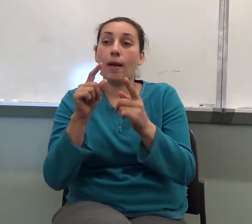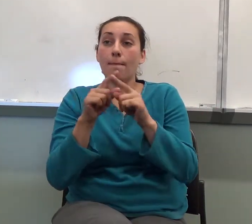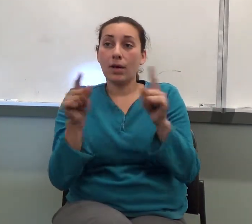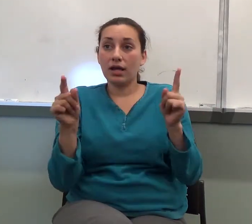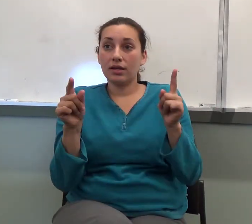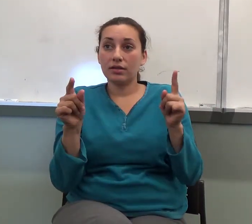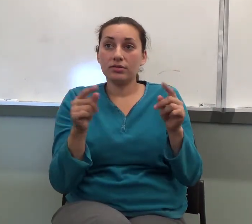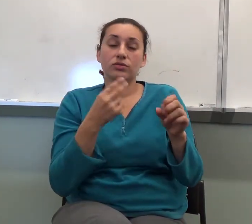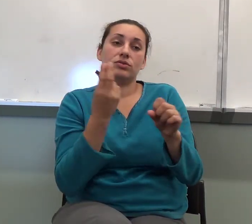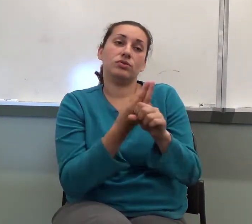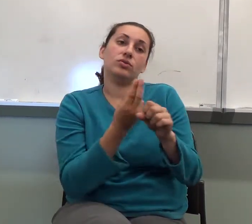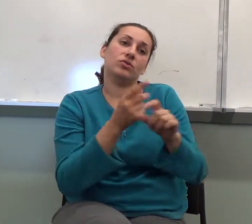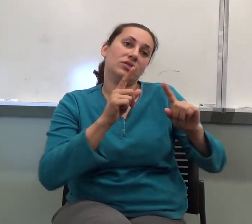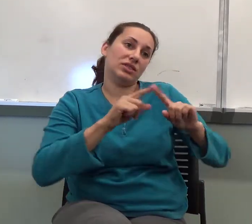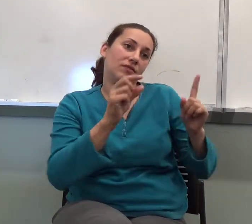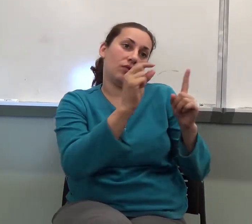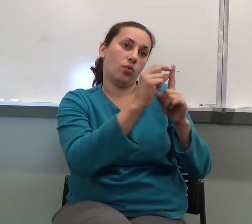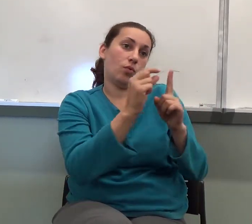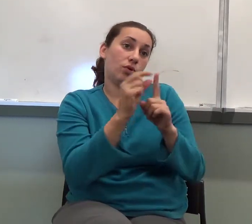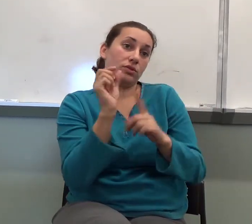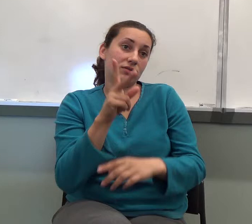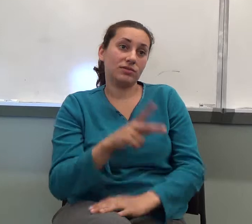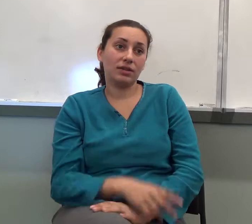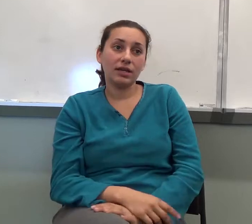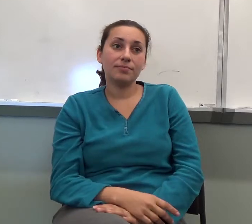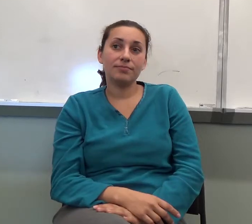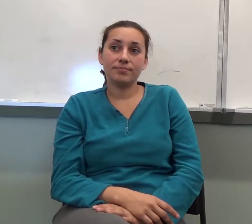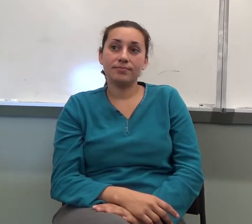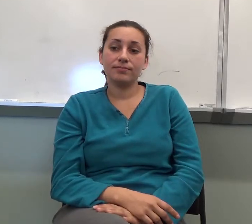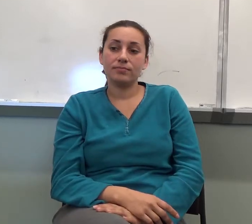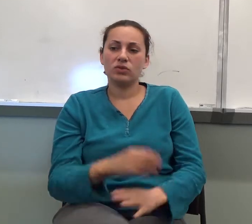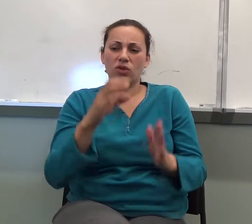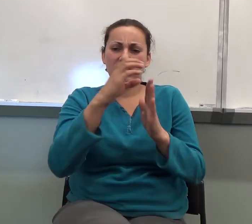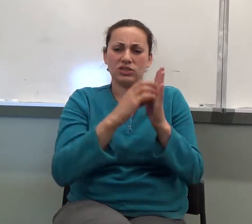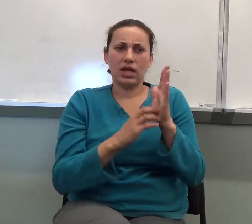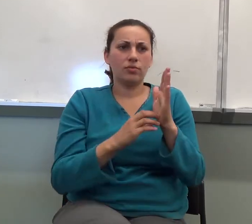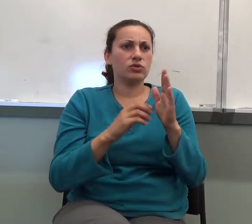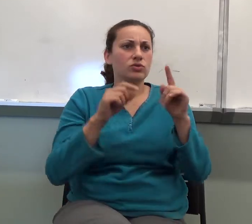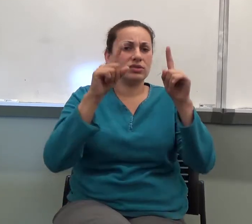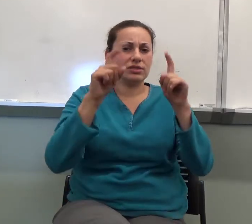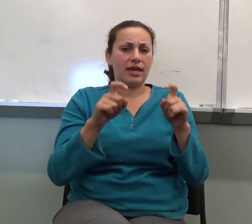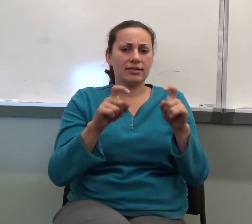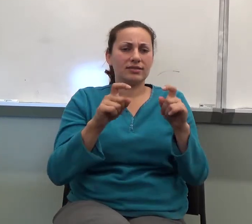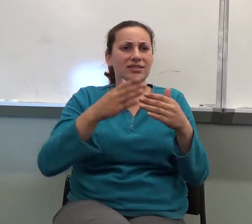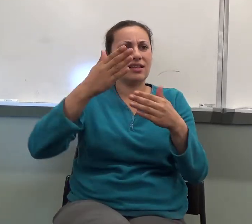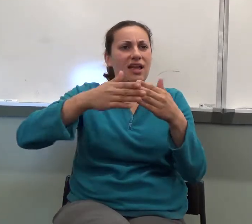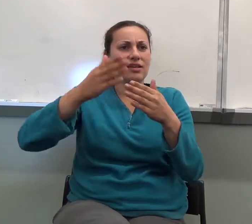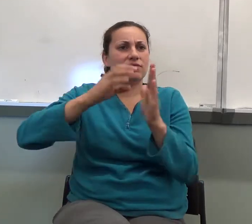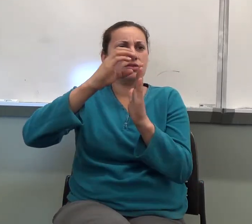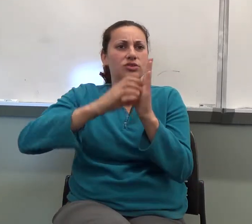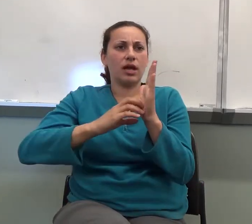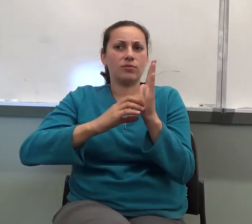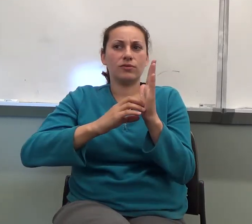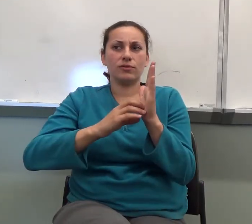Let's go, I'm going to chapter test, which is way back here at the end. I've chosen a few